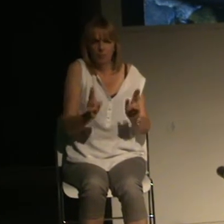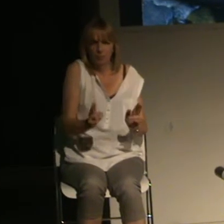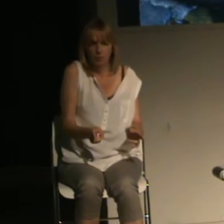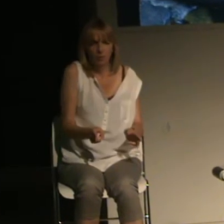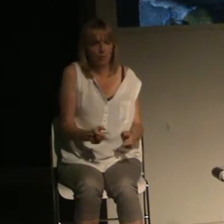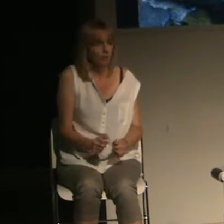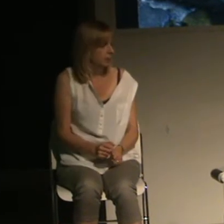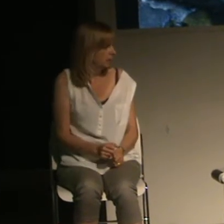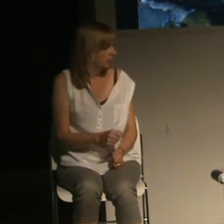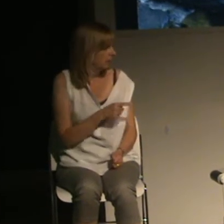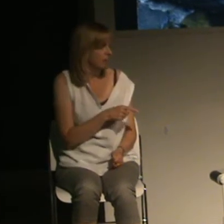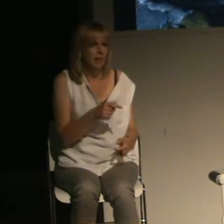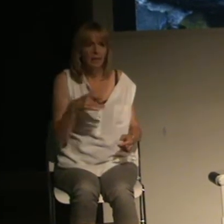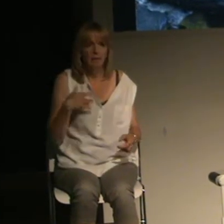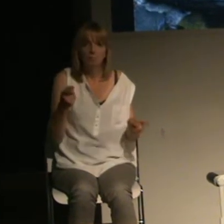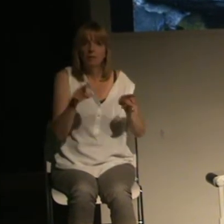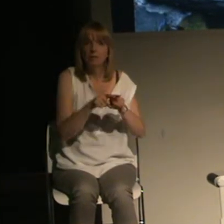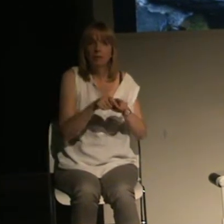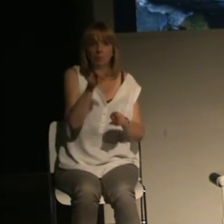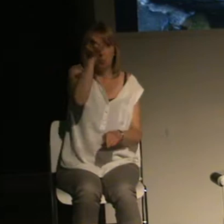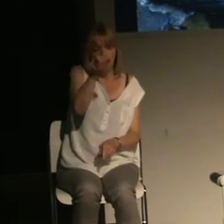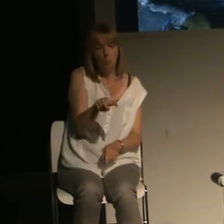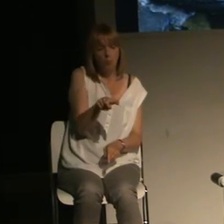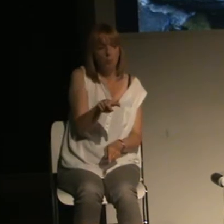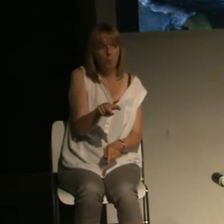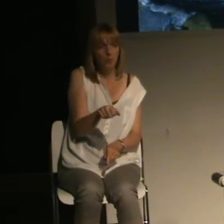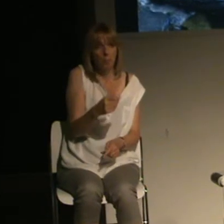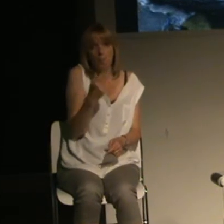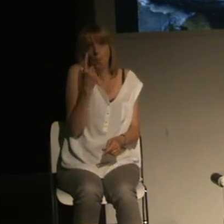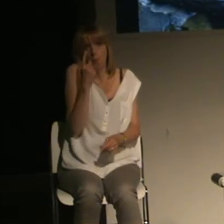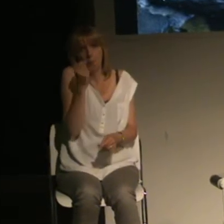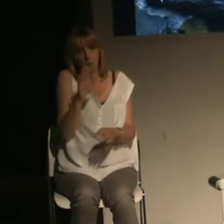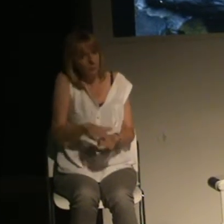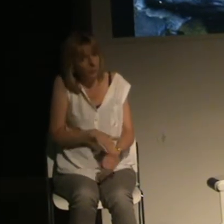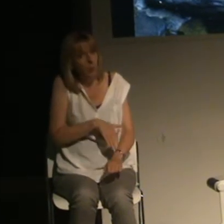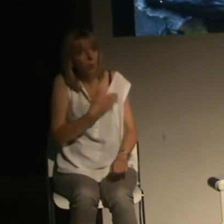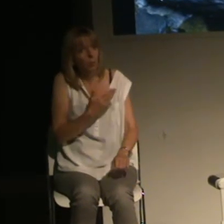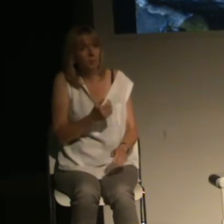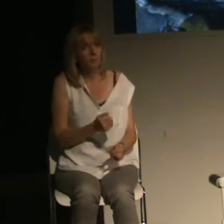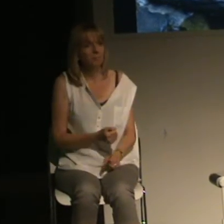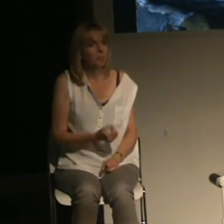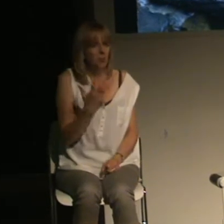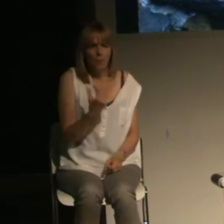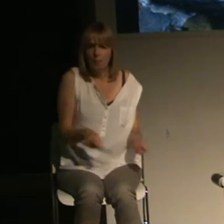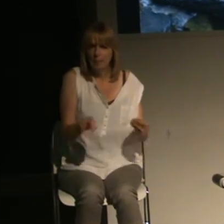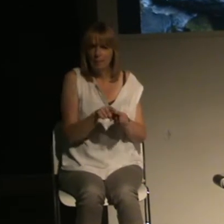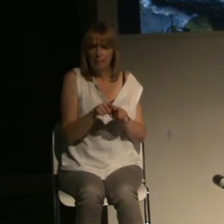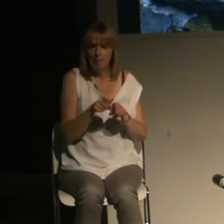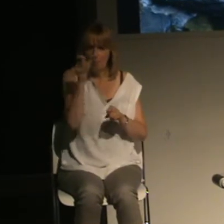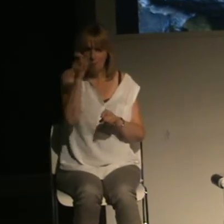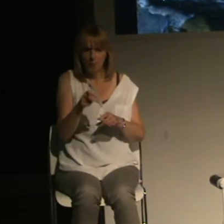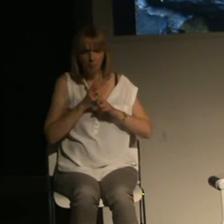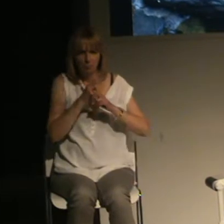length of a human life or even longer. So they haven't got the same zookeeper looking after them all their life. So this makes it difficult